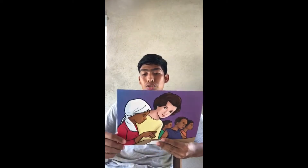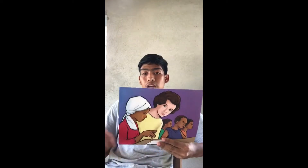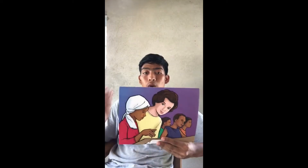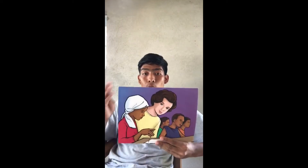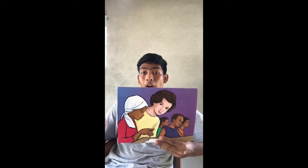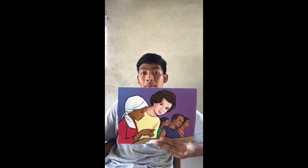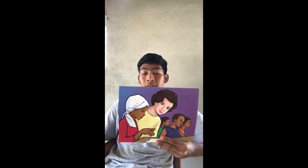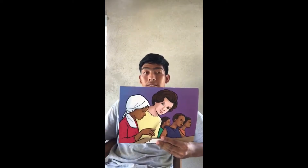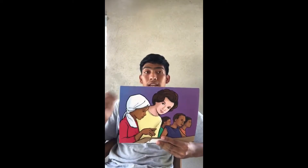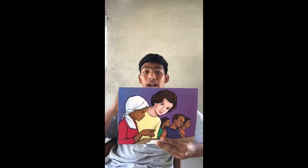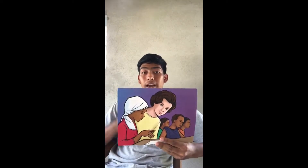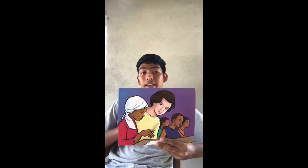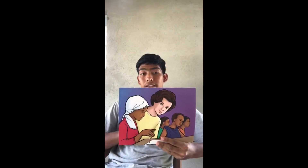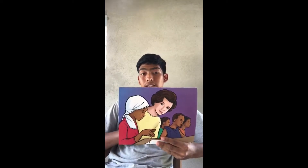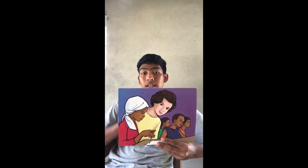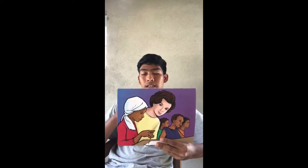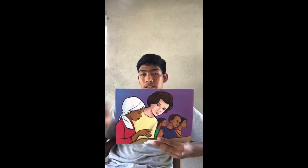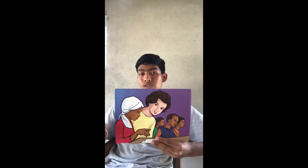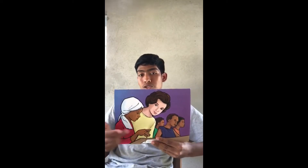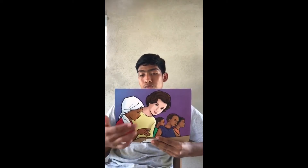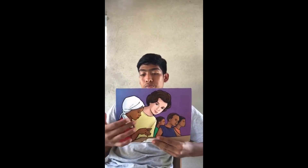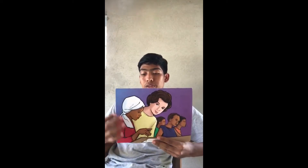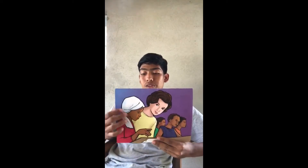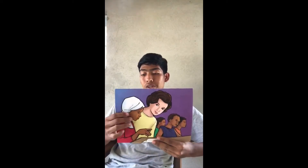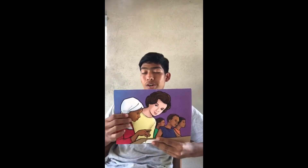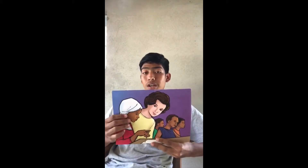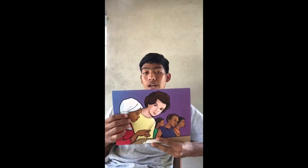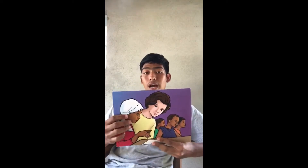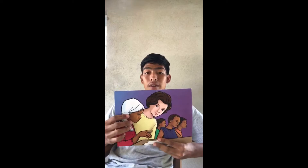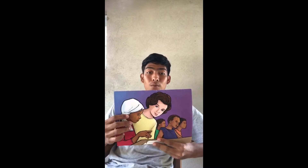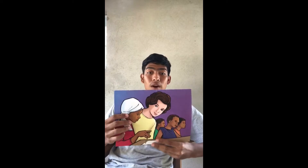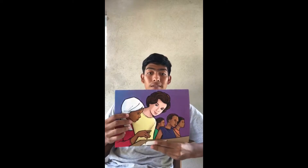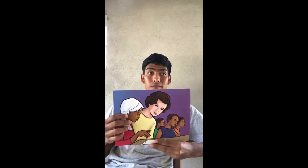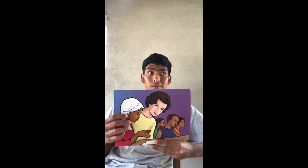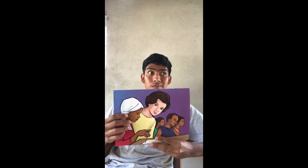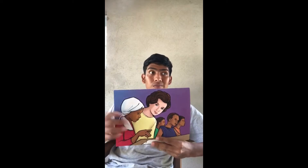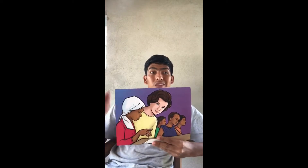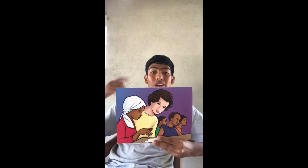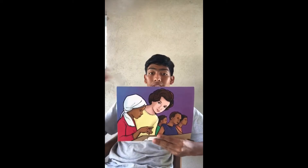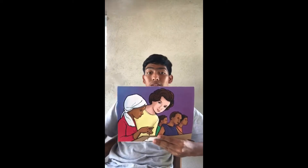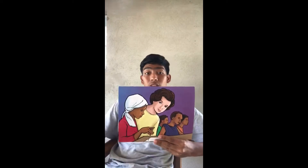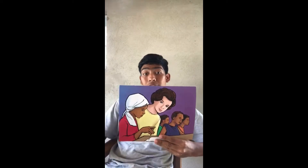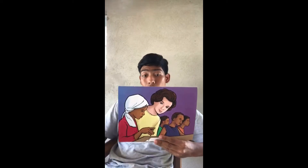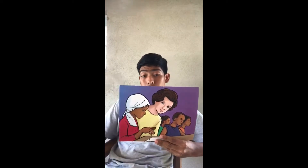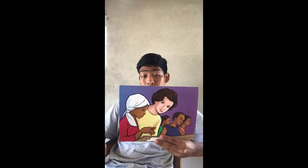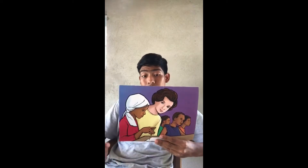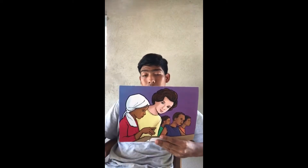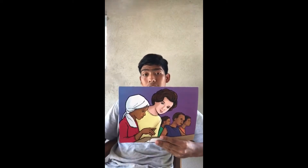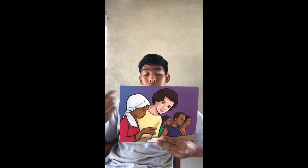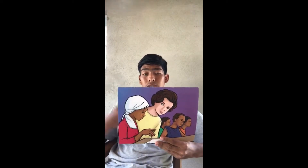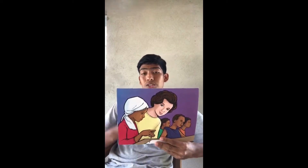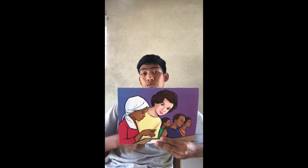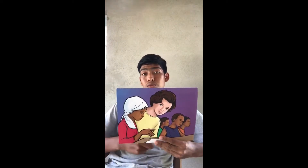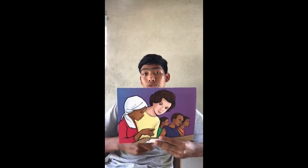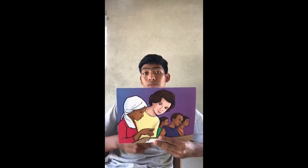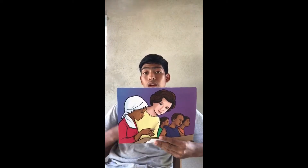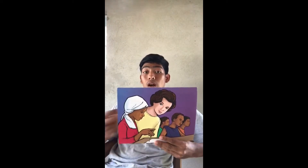that warmth and kindness that this teacher would be to her, and what the others have told her, that this teacher would do something